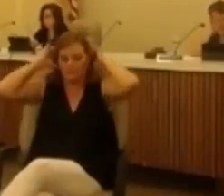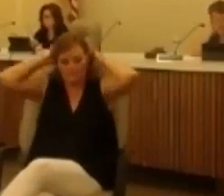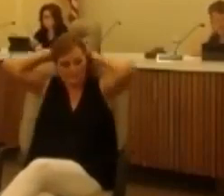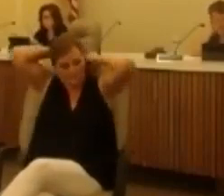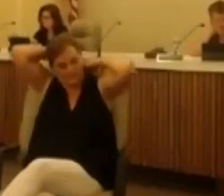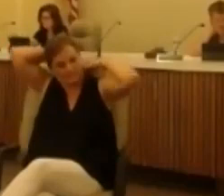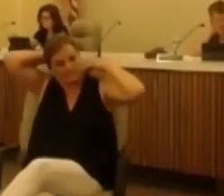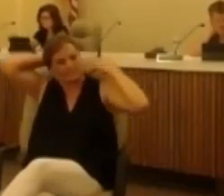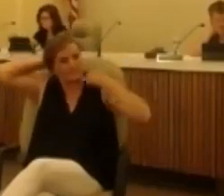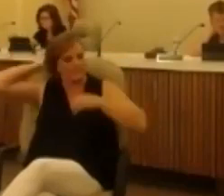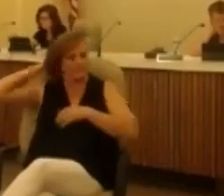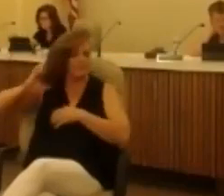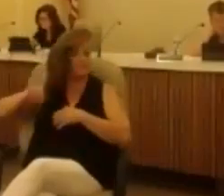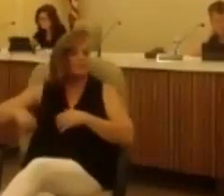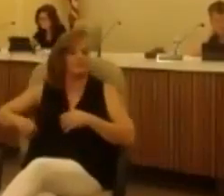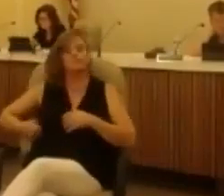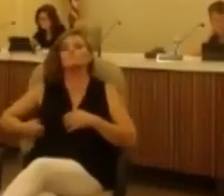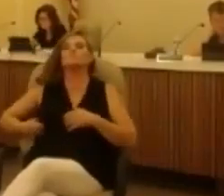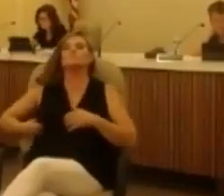Hearing none, please call the roll.